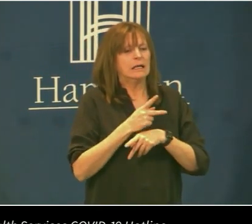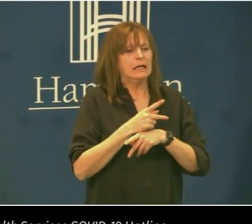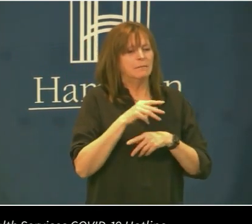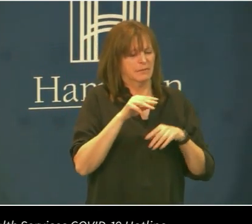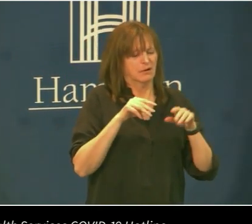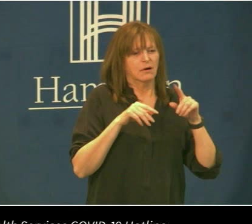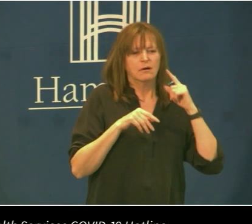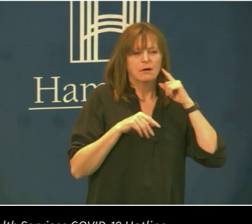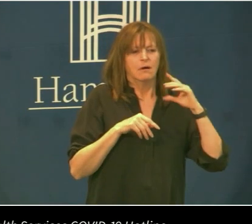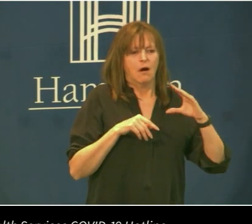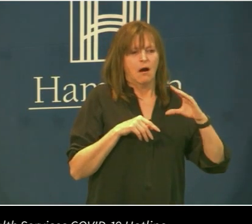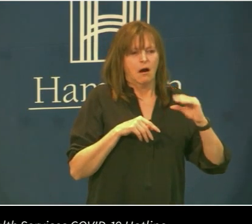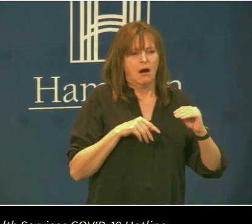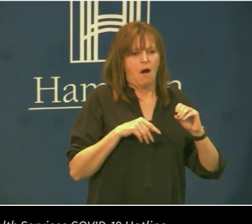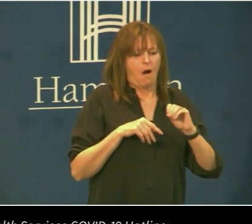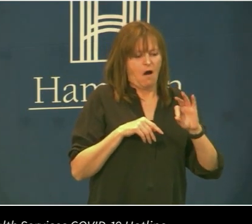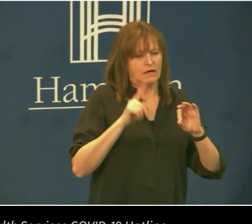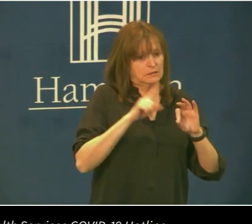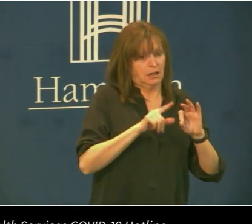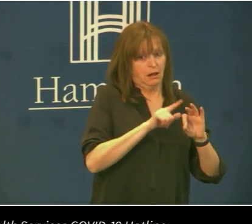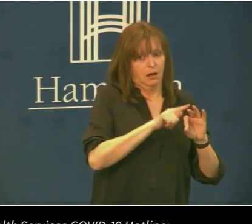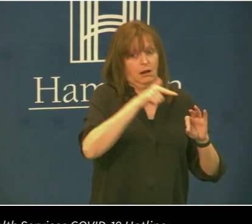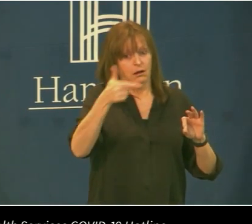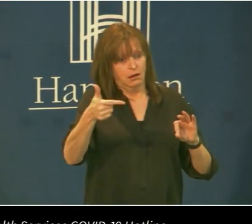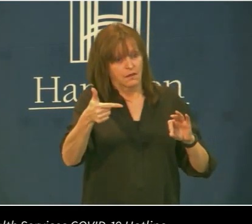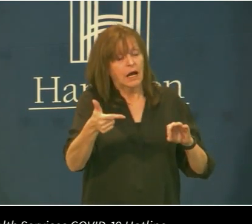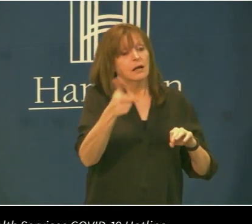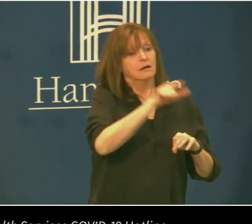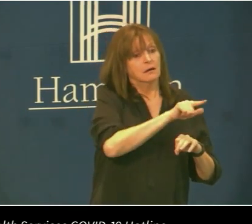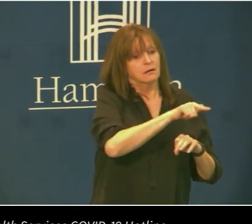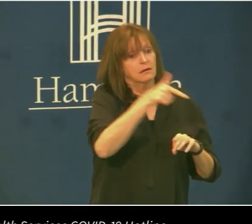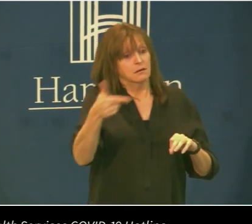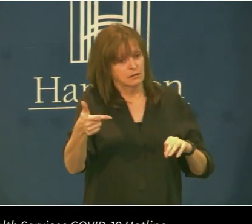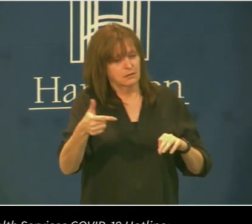one follow-up, and we'll start with Joanna from The Spectator.